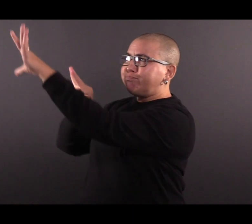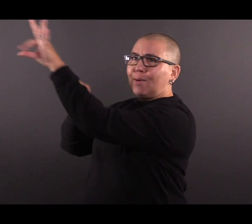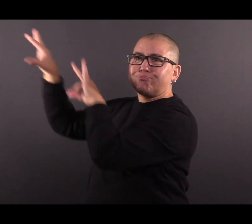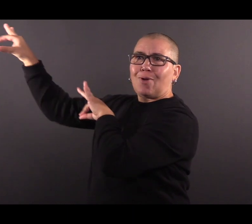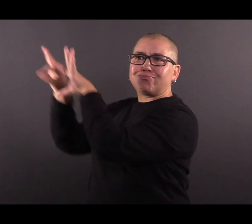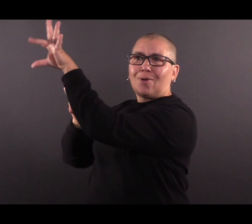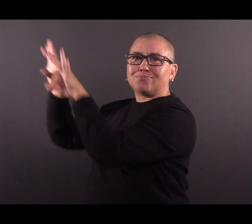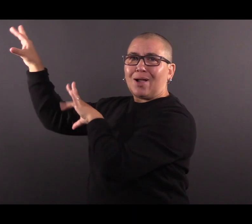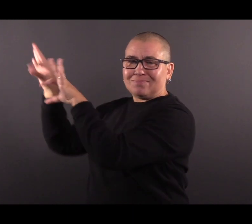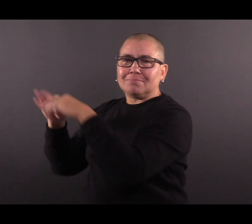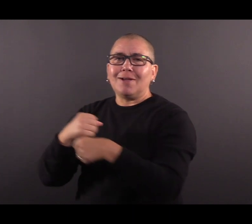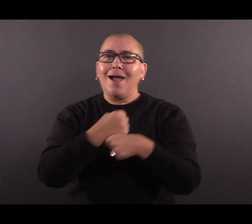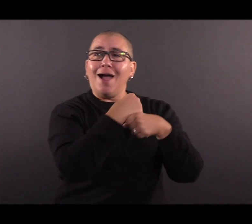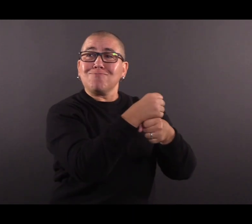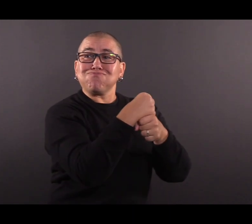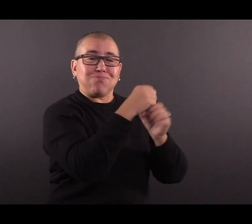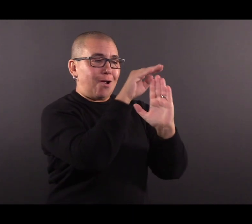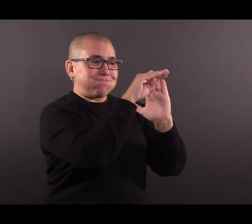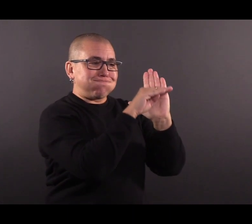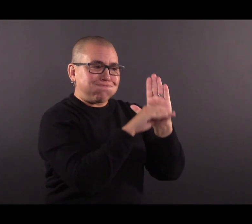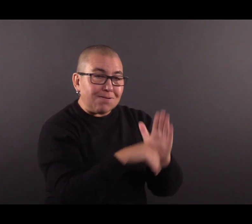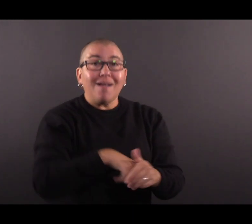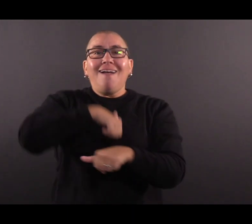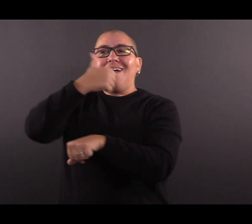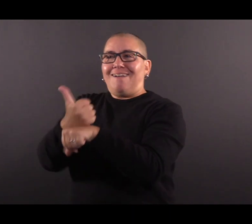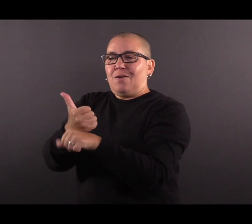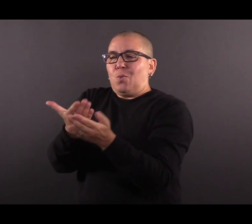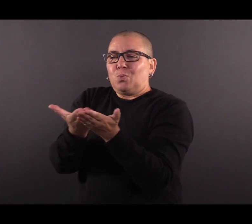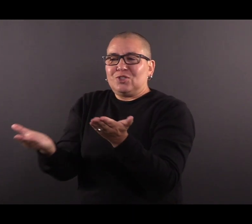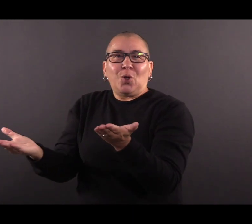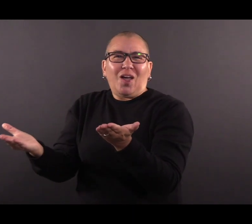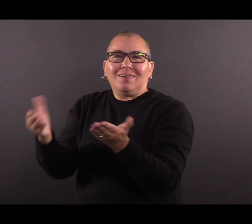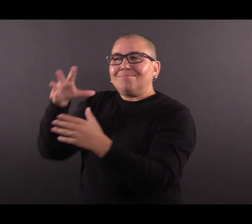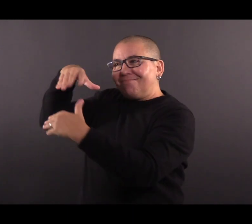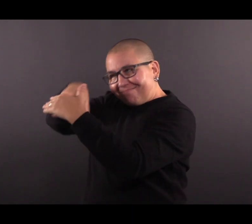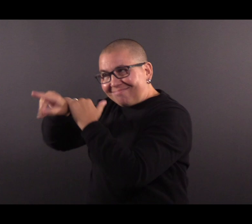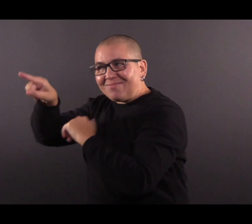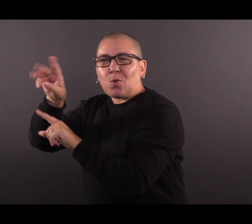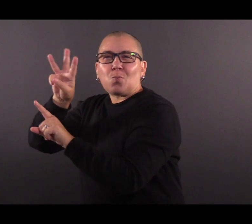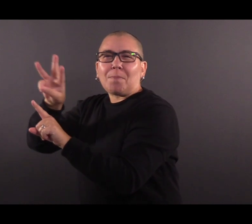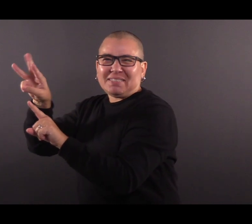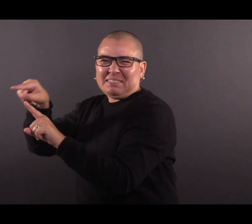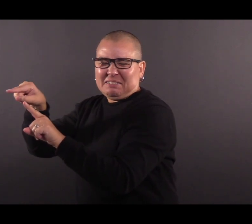resources, which will be noted in our resource page for this series on our website.